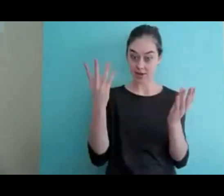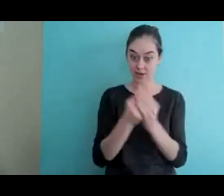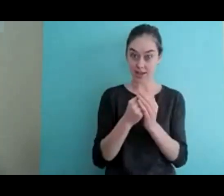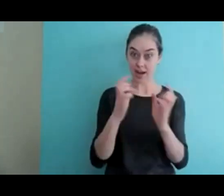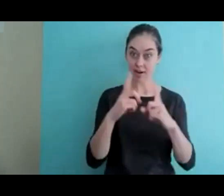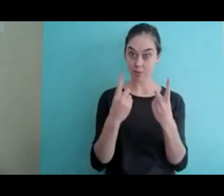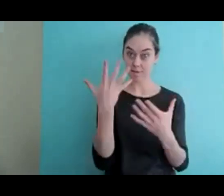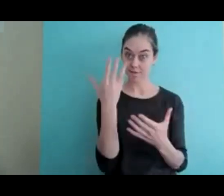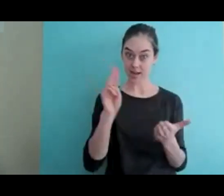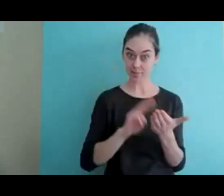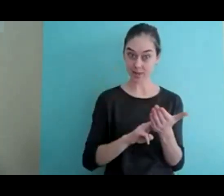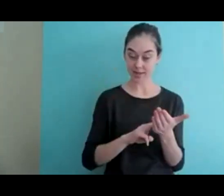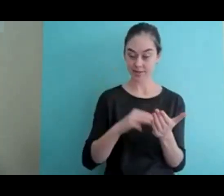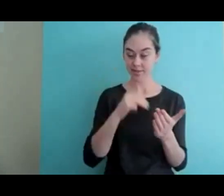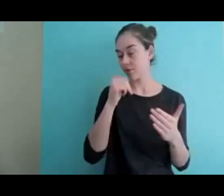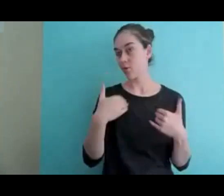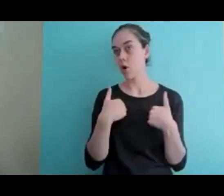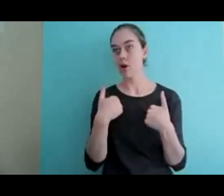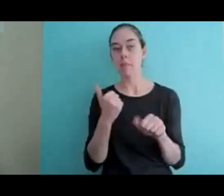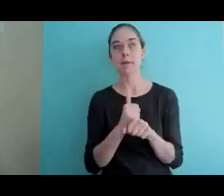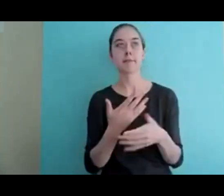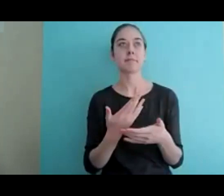5 minutes. We're not going to worry about